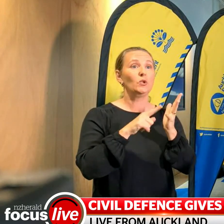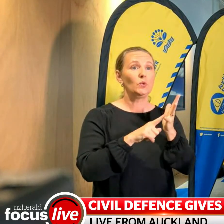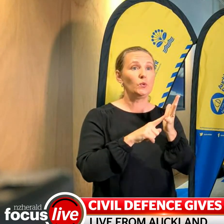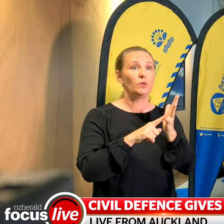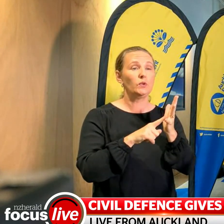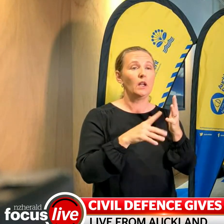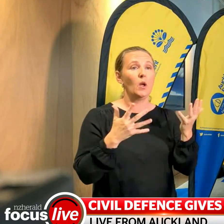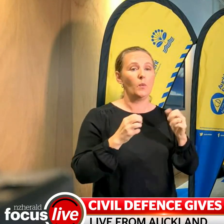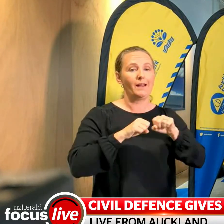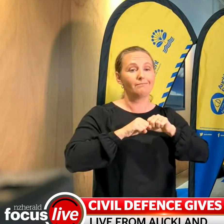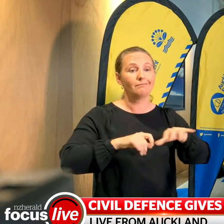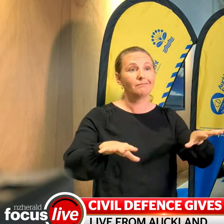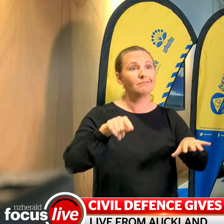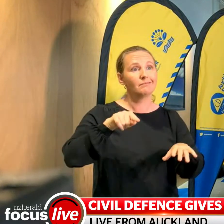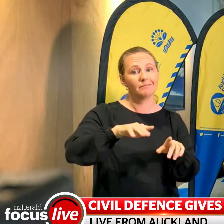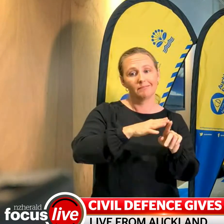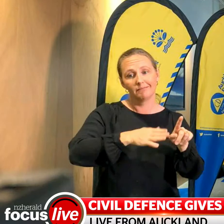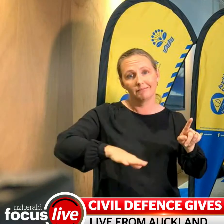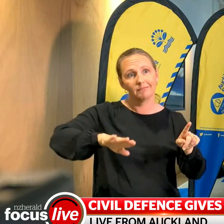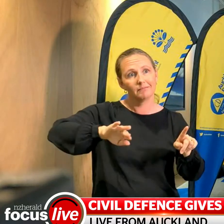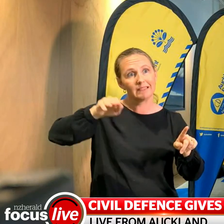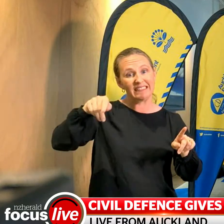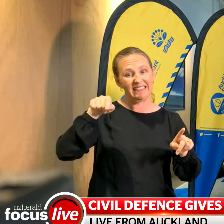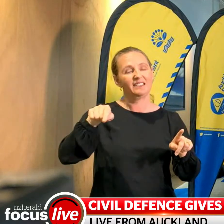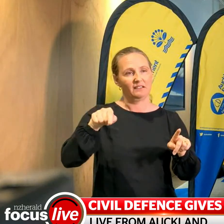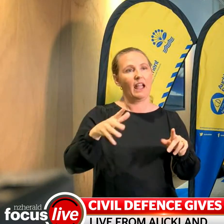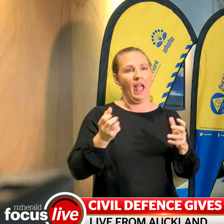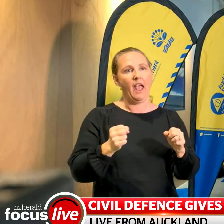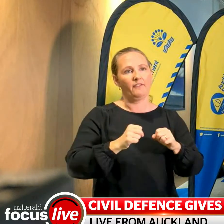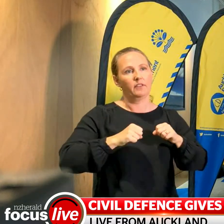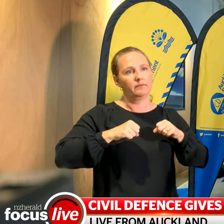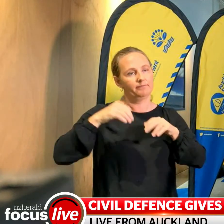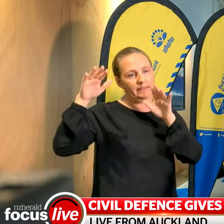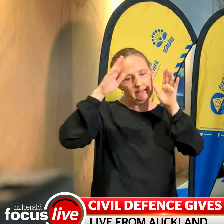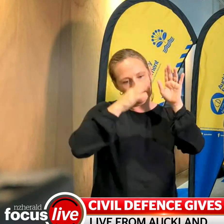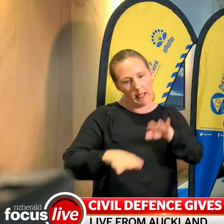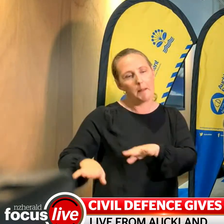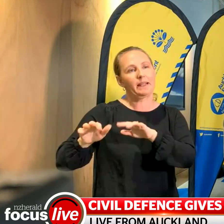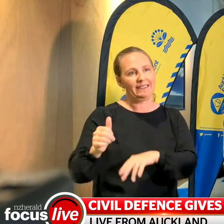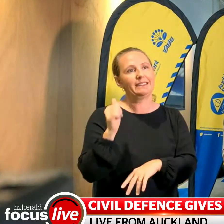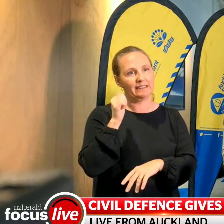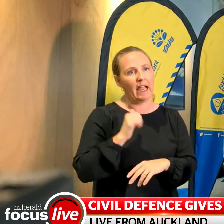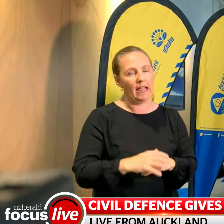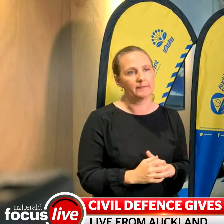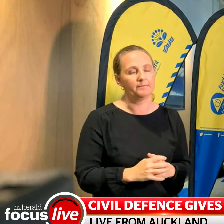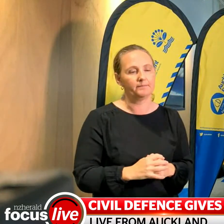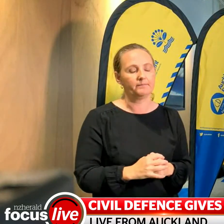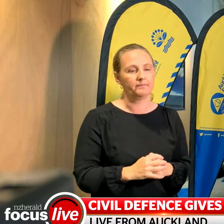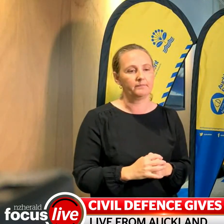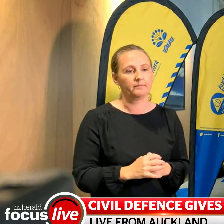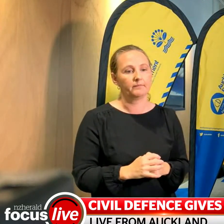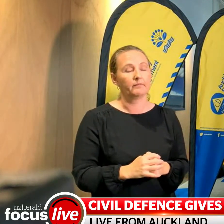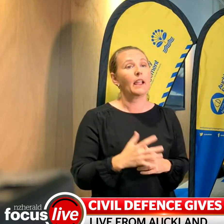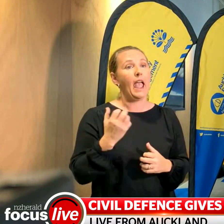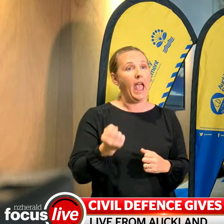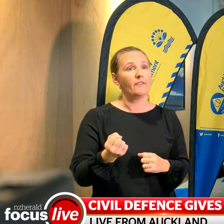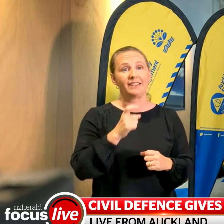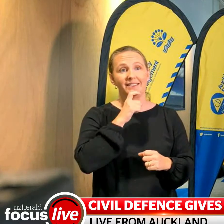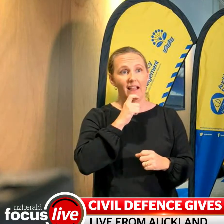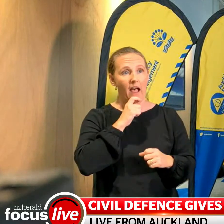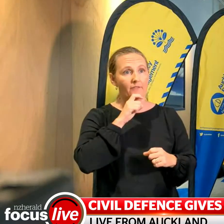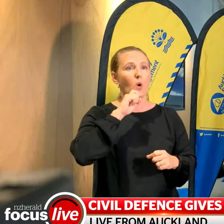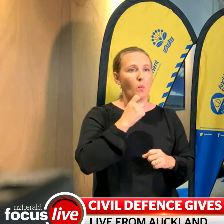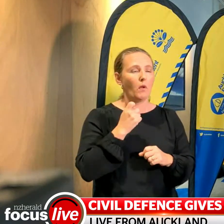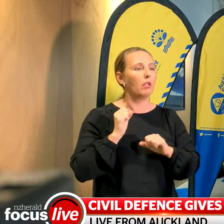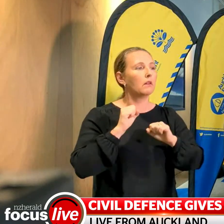Council geotechnical engineers and building inspectors are prioritising assessments where properties are at risk, and they will be getting out to those as quickly